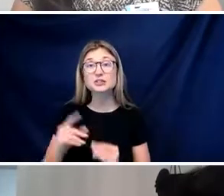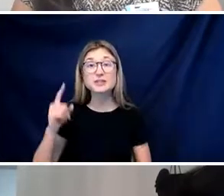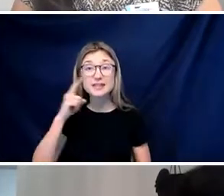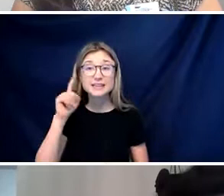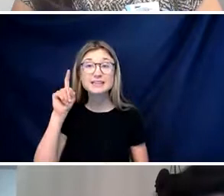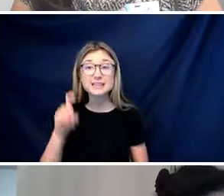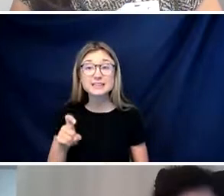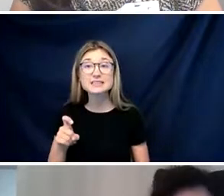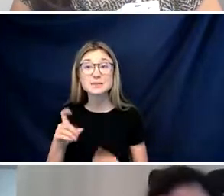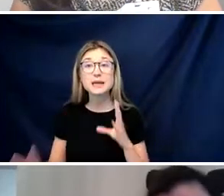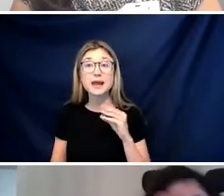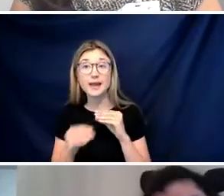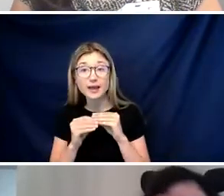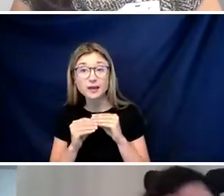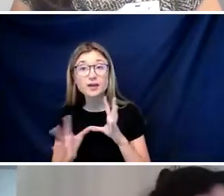be included,